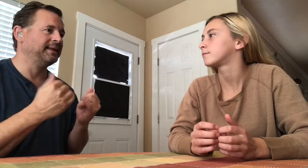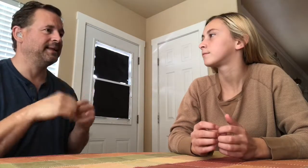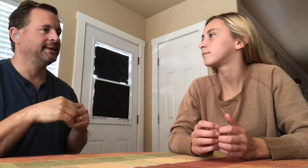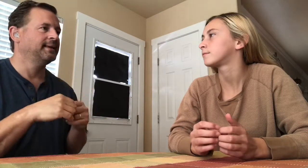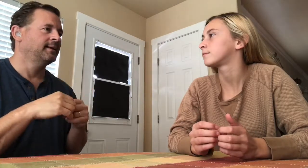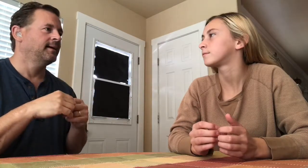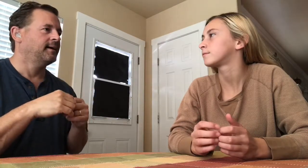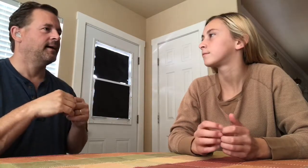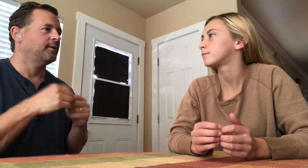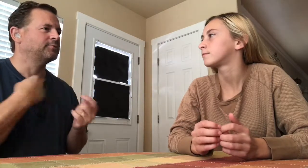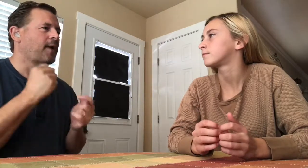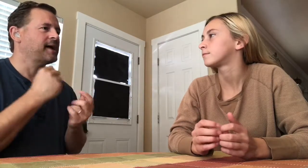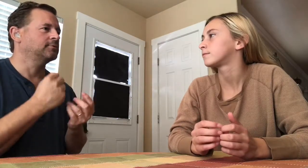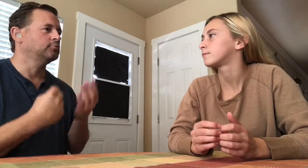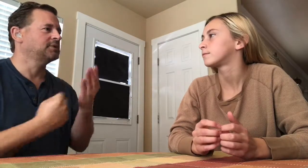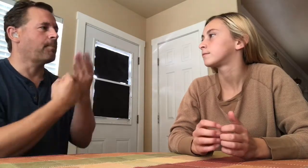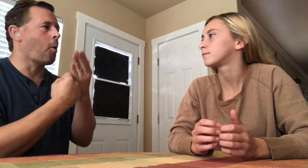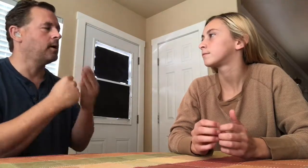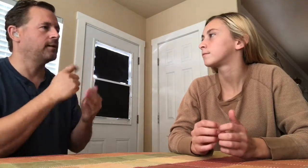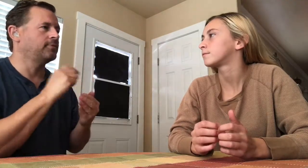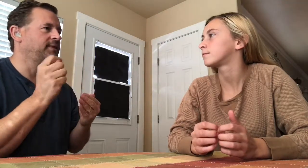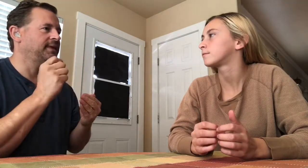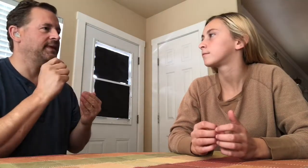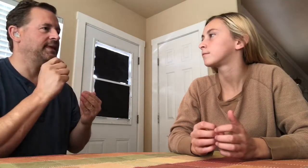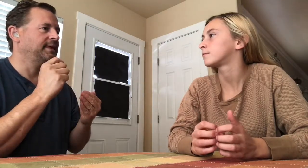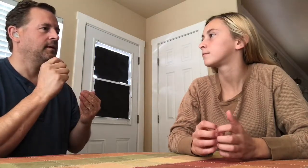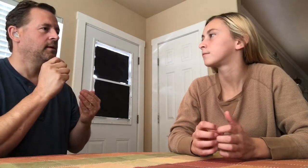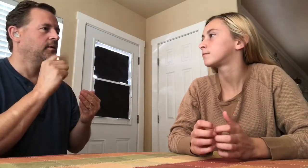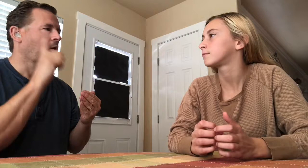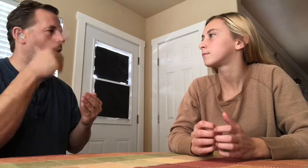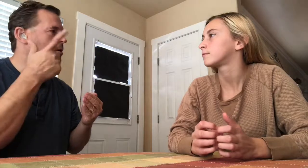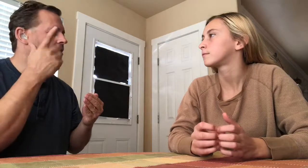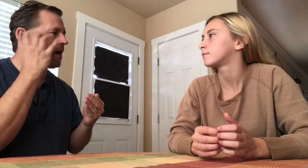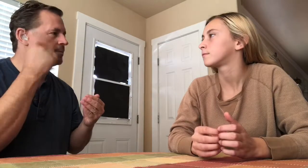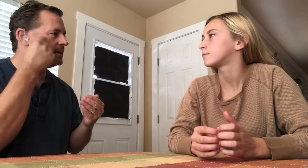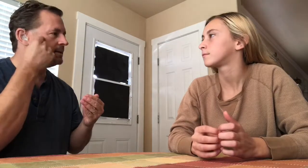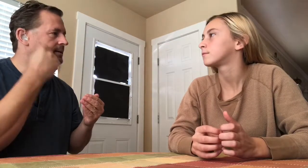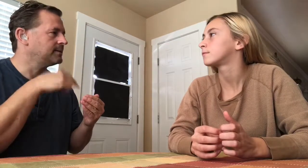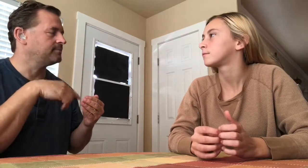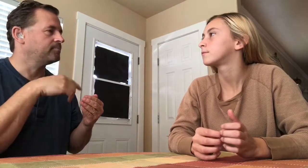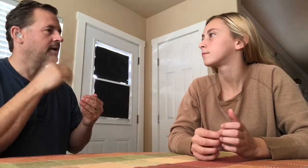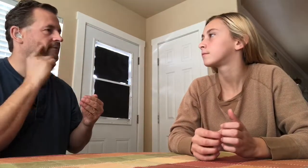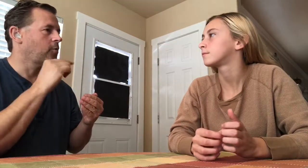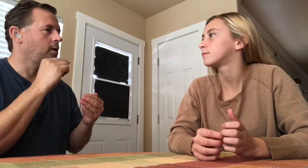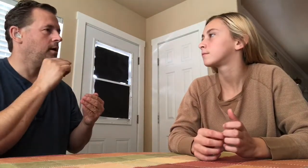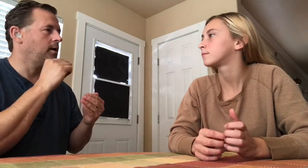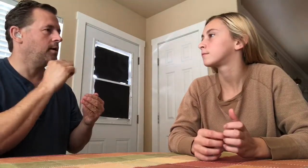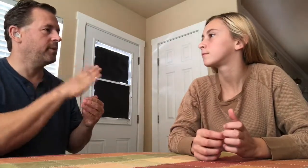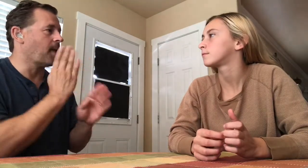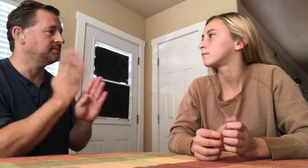Currently, we're trying to support the local government for the